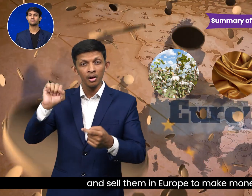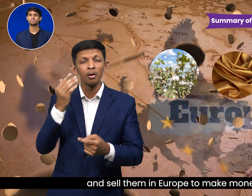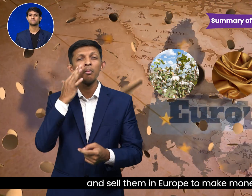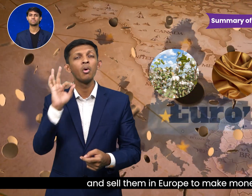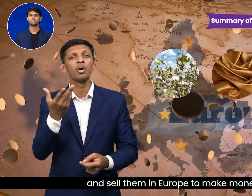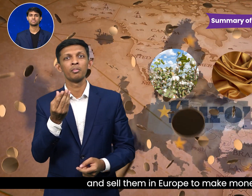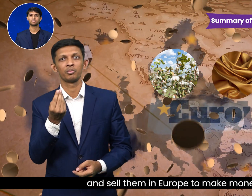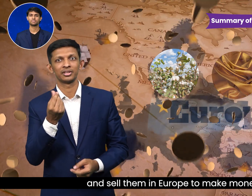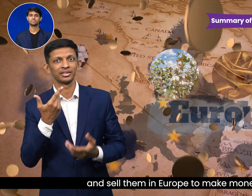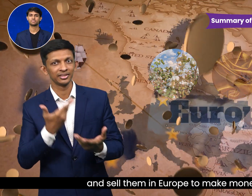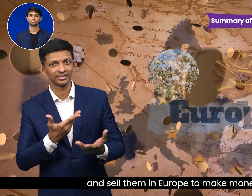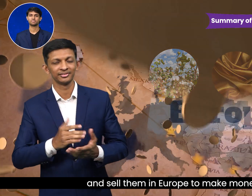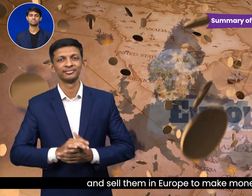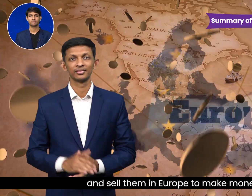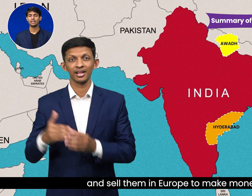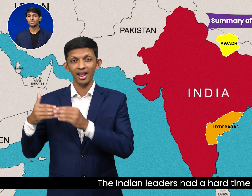money.